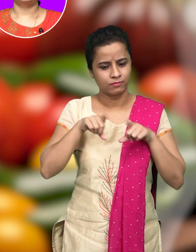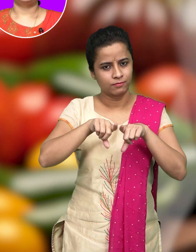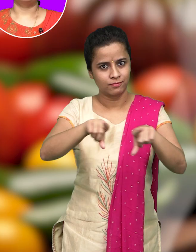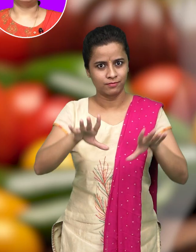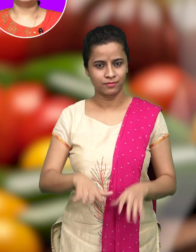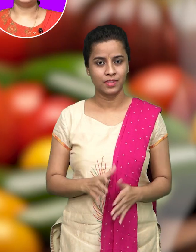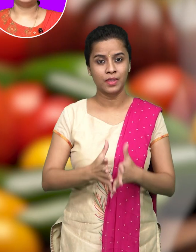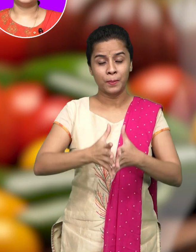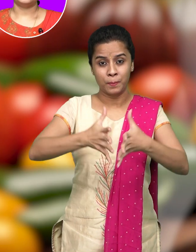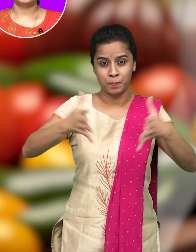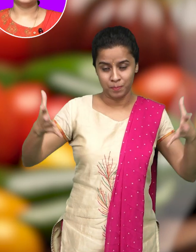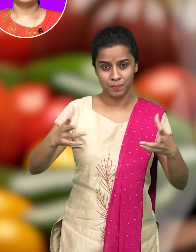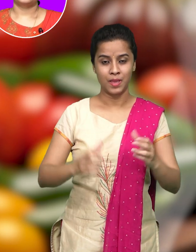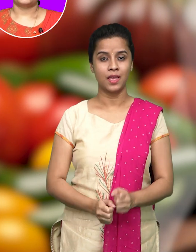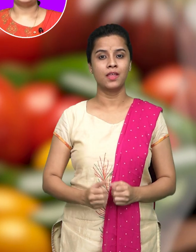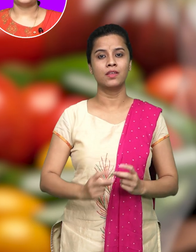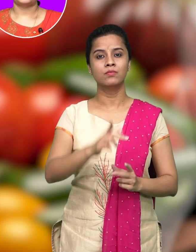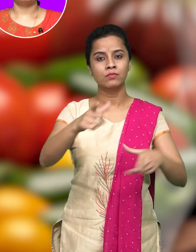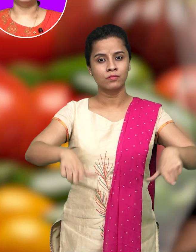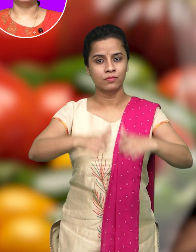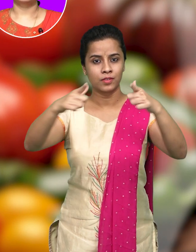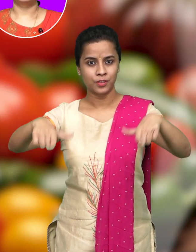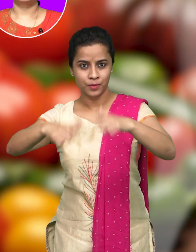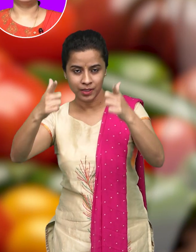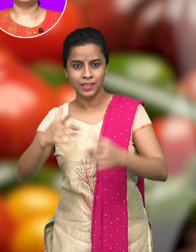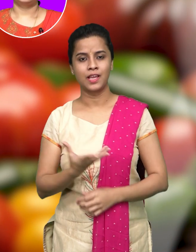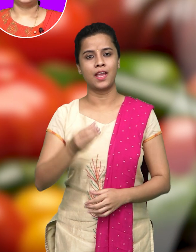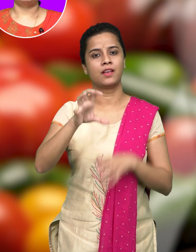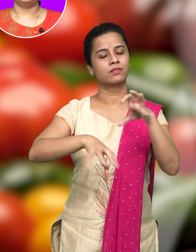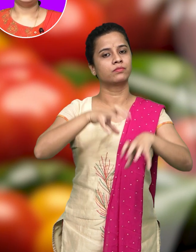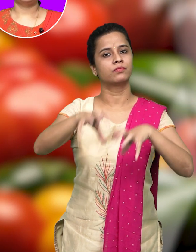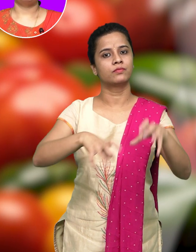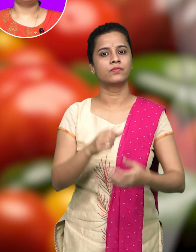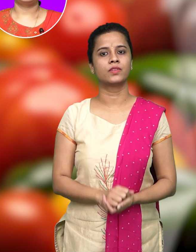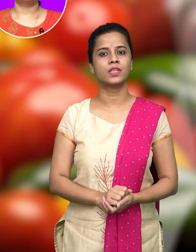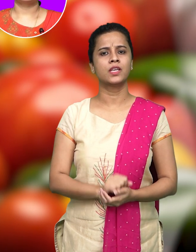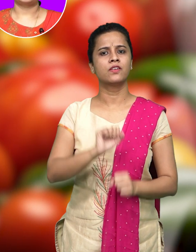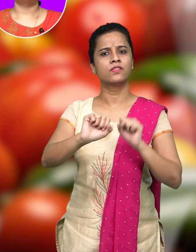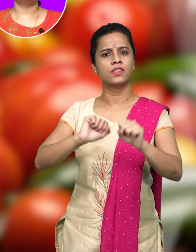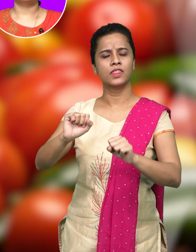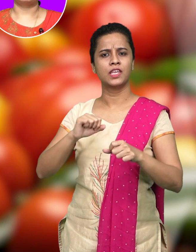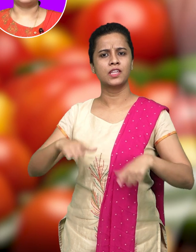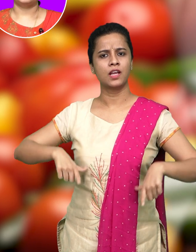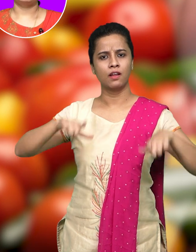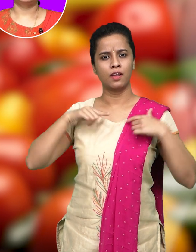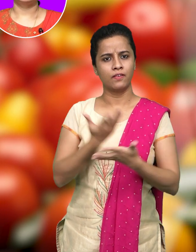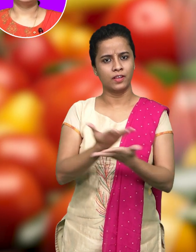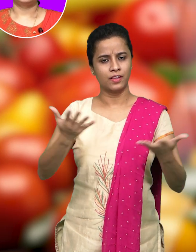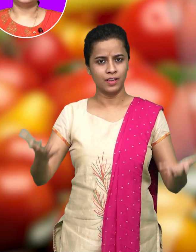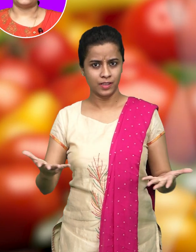insects to bulky trees and animals. If these living things are to